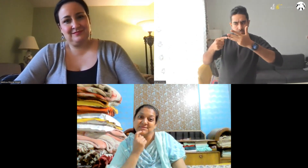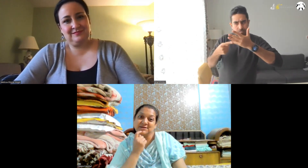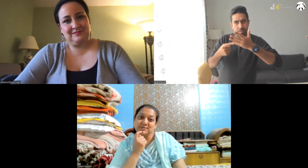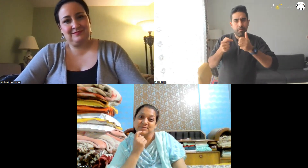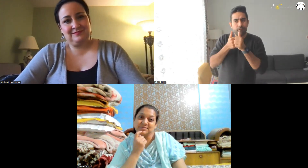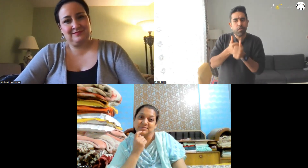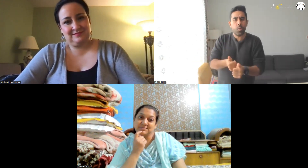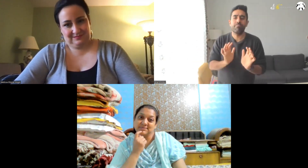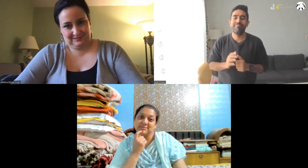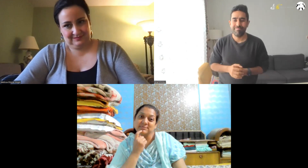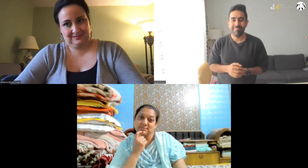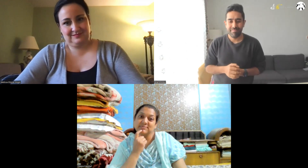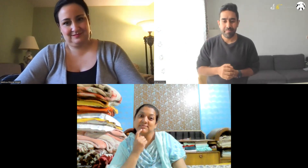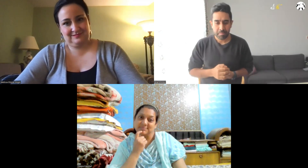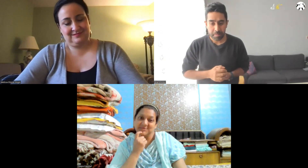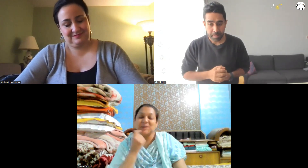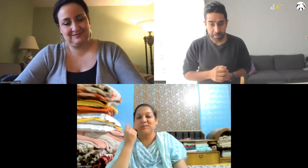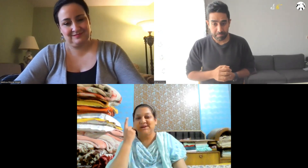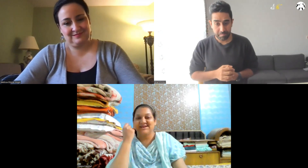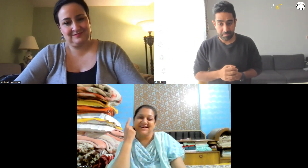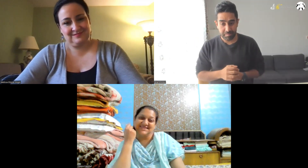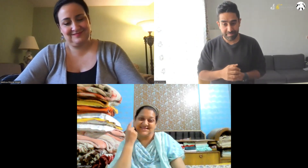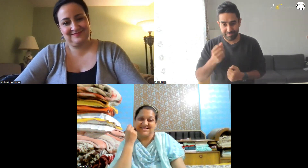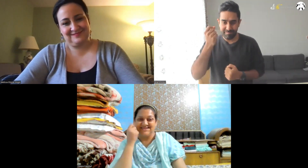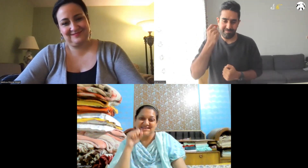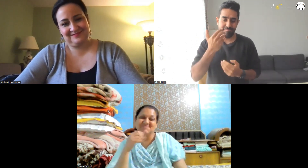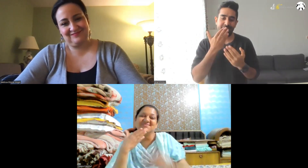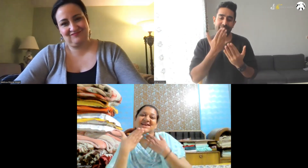food. So you have to prioritize for yourself and follow that plan.